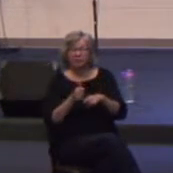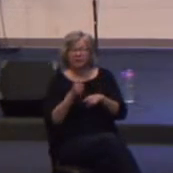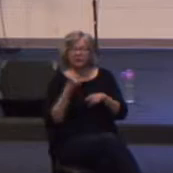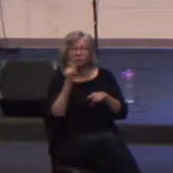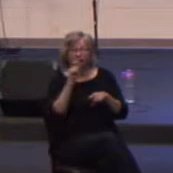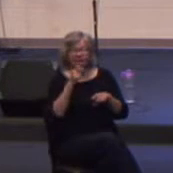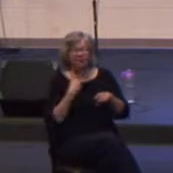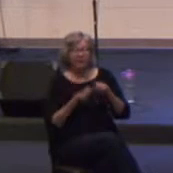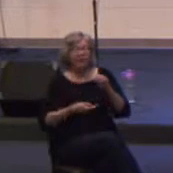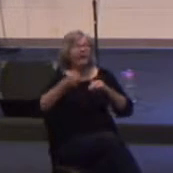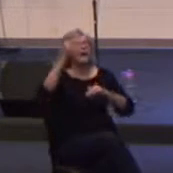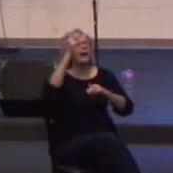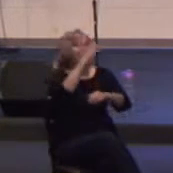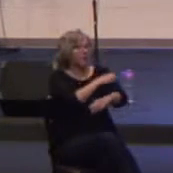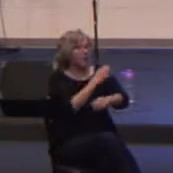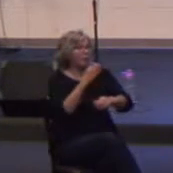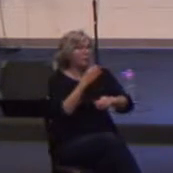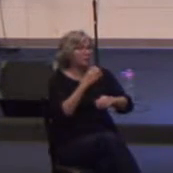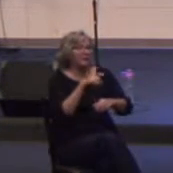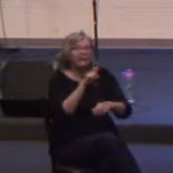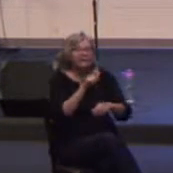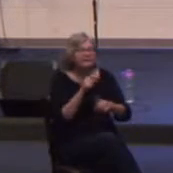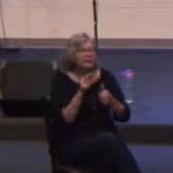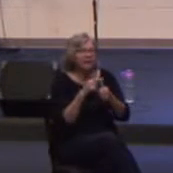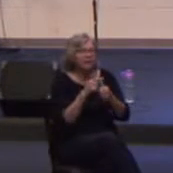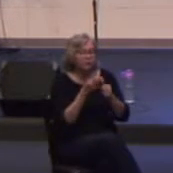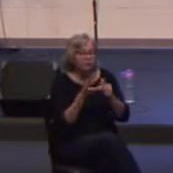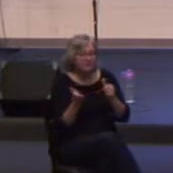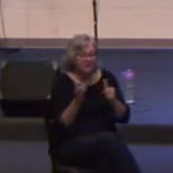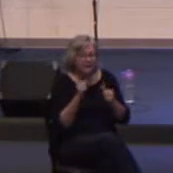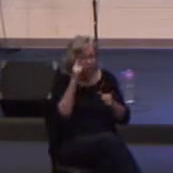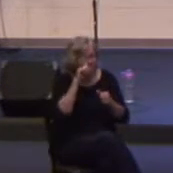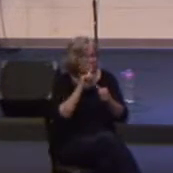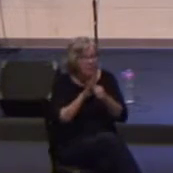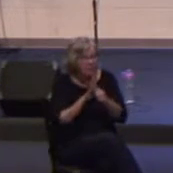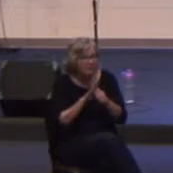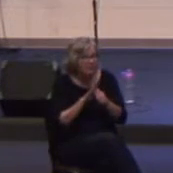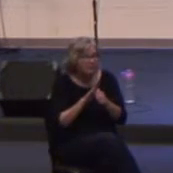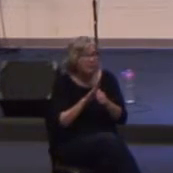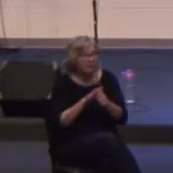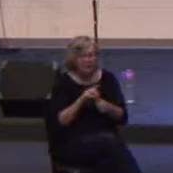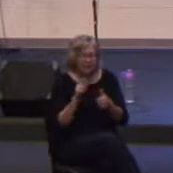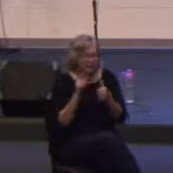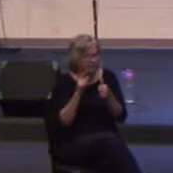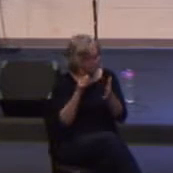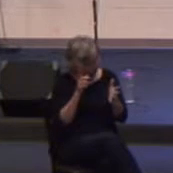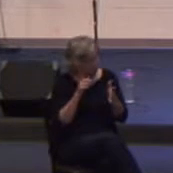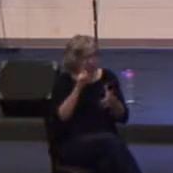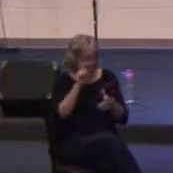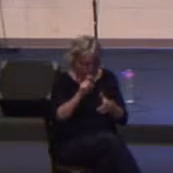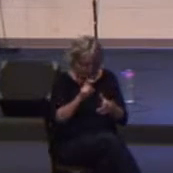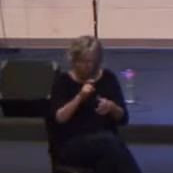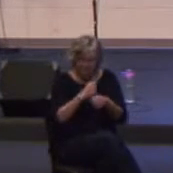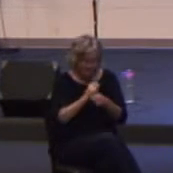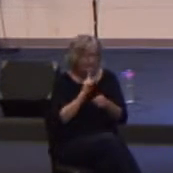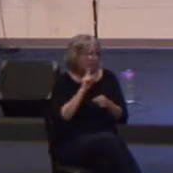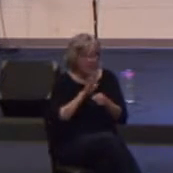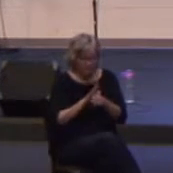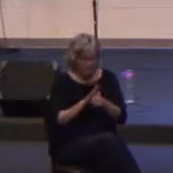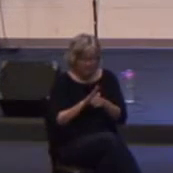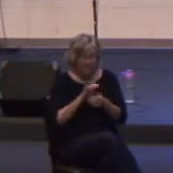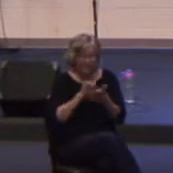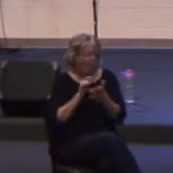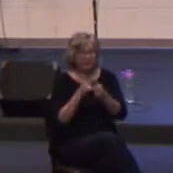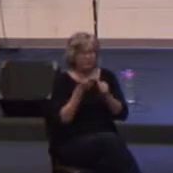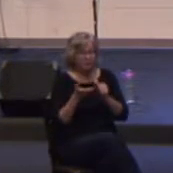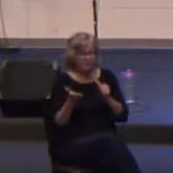commitment is a necessary first step, but it's not sufficient for that day forward. Rather, they need to take that commitment and they